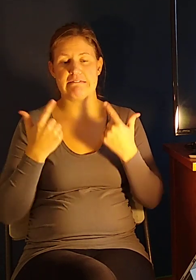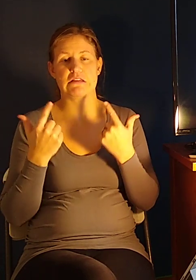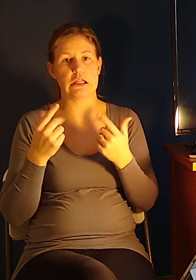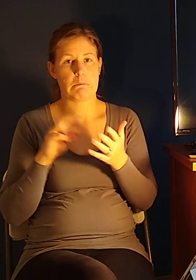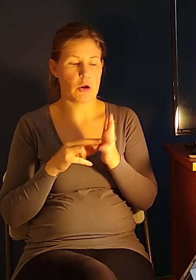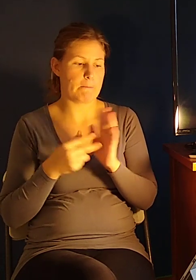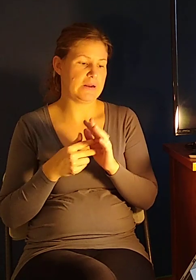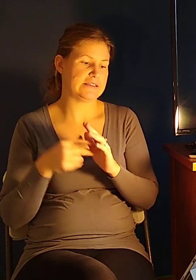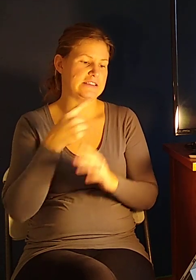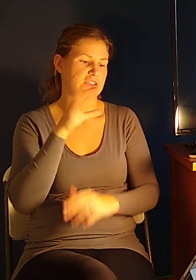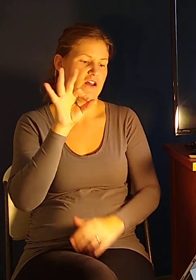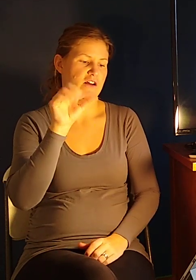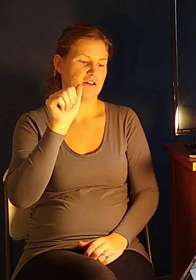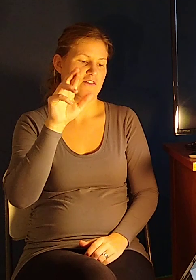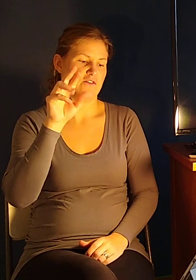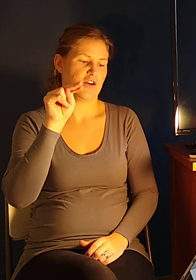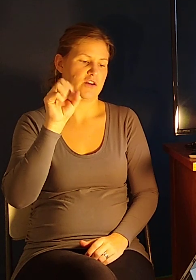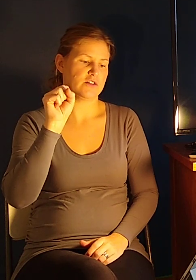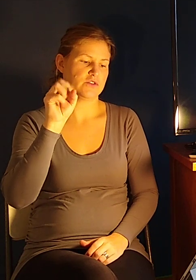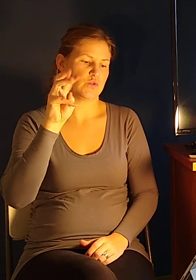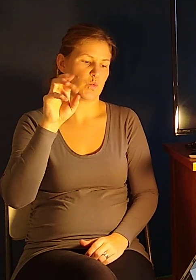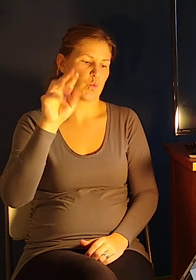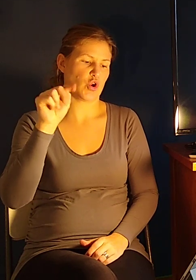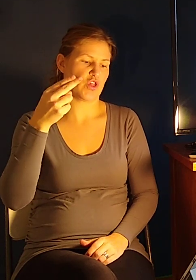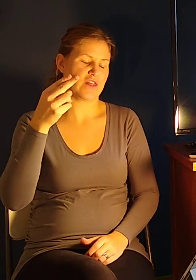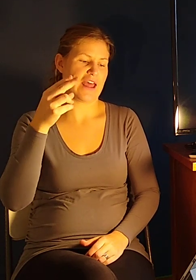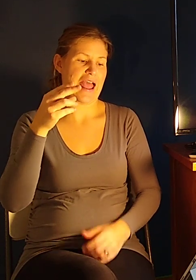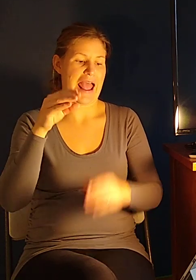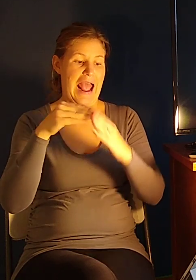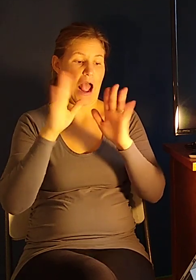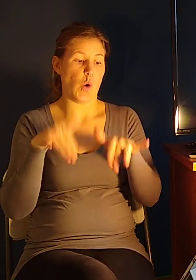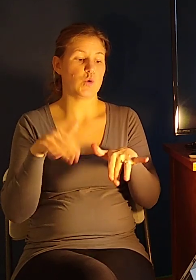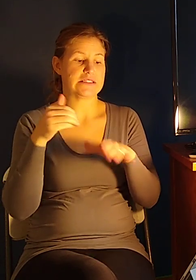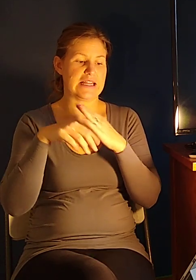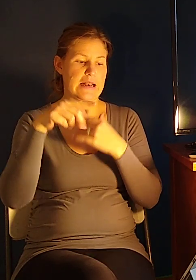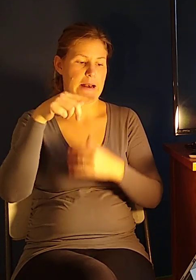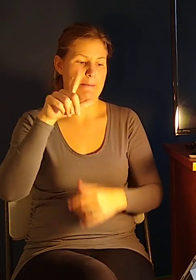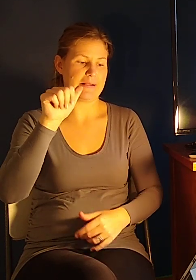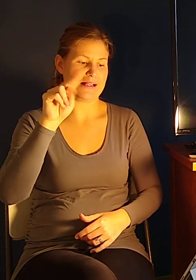the Farnsworth House in Plano, Illinois. It's still kept as